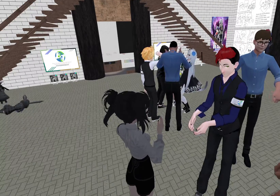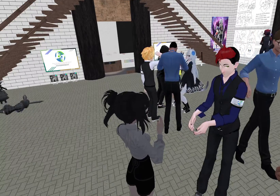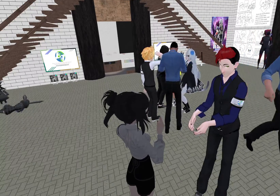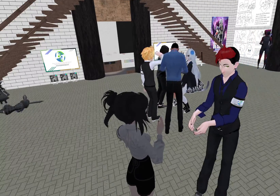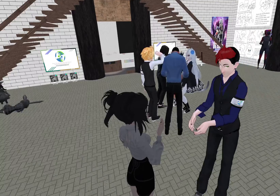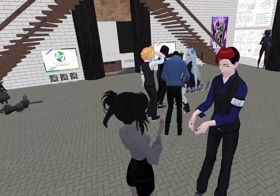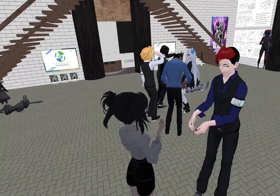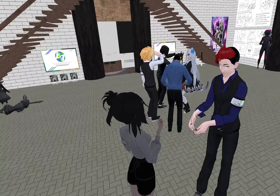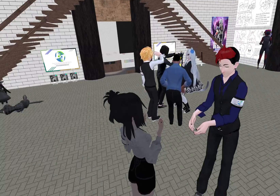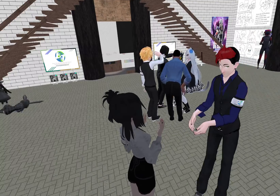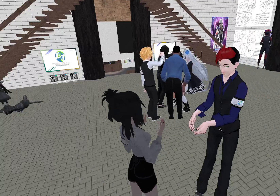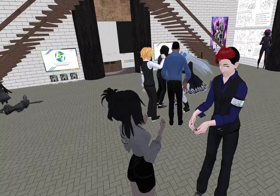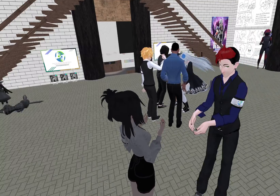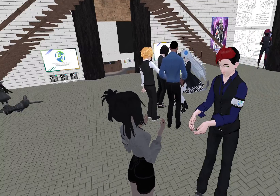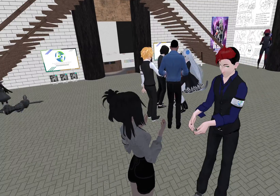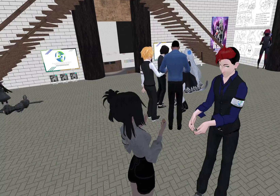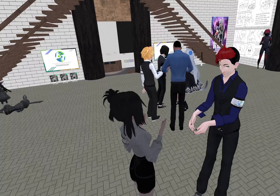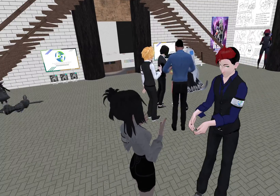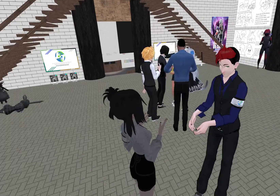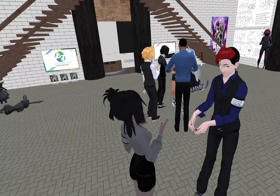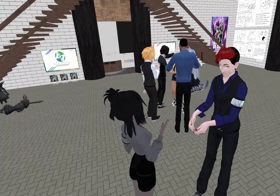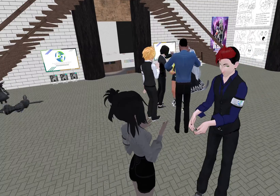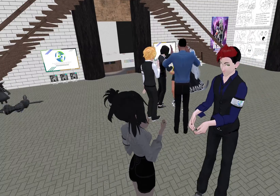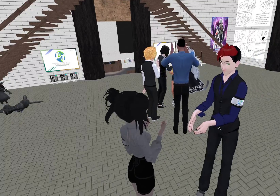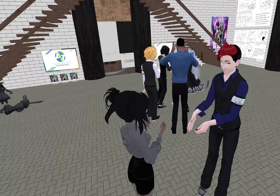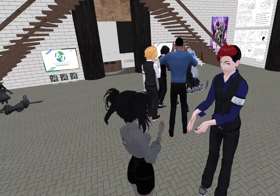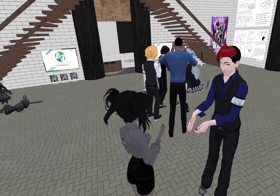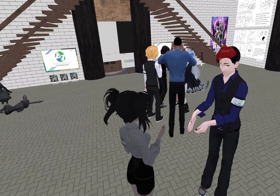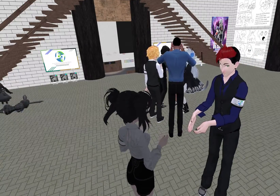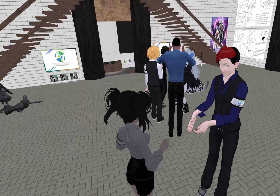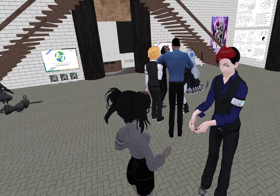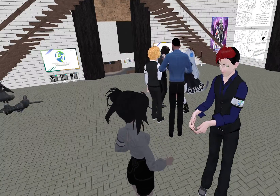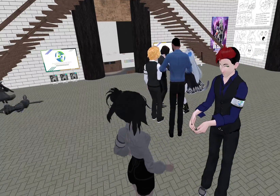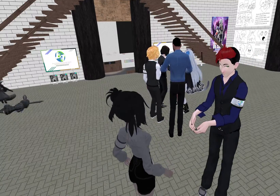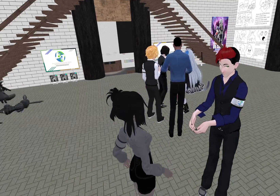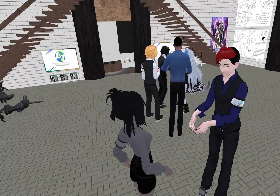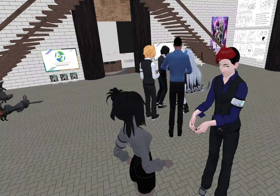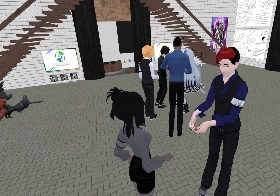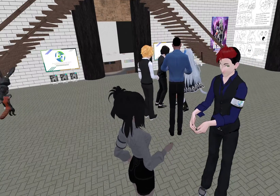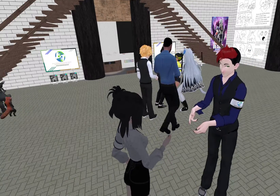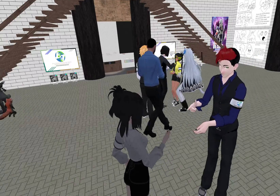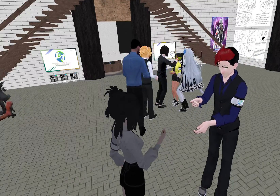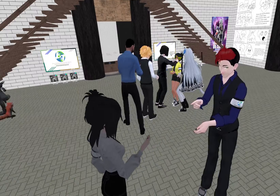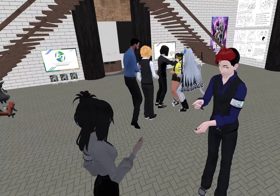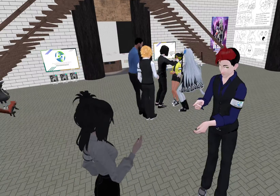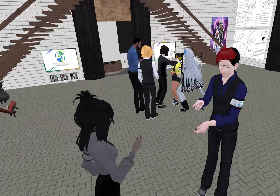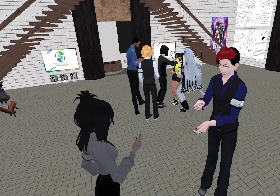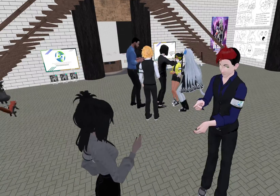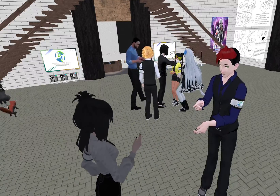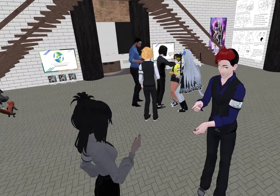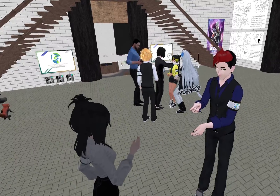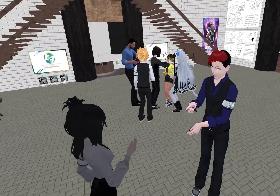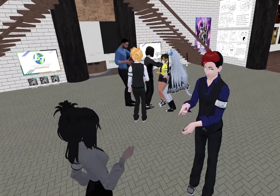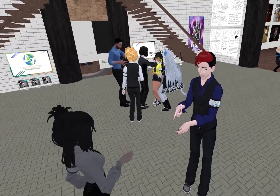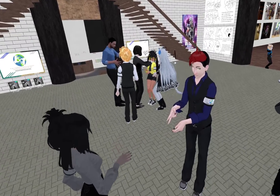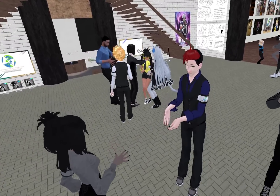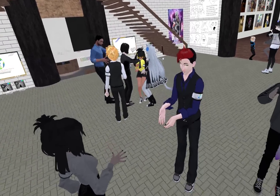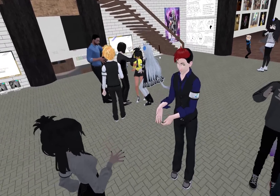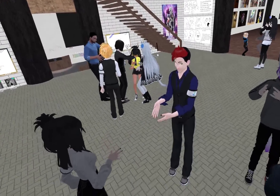Kinda, but I can move or do anything else. The controller could tell, like if you spread your fingers out. I've seen somebody who had that too. Yeah.